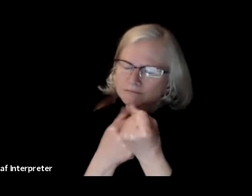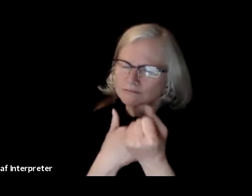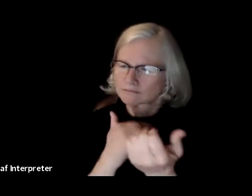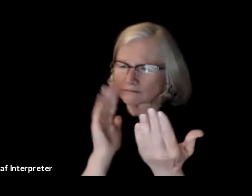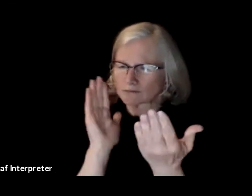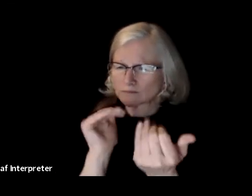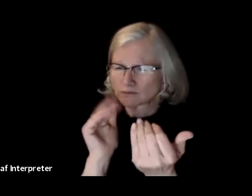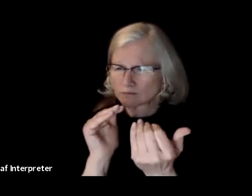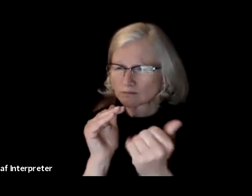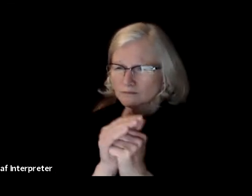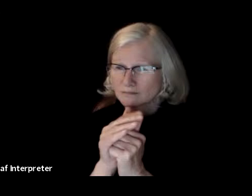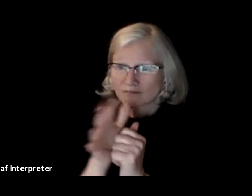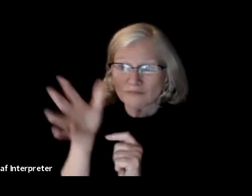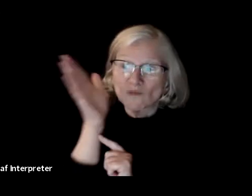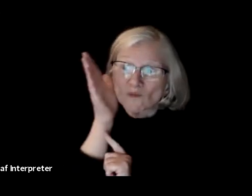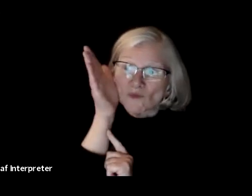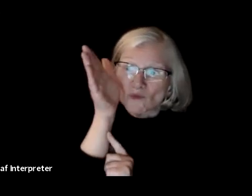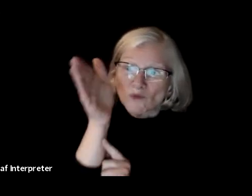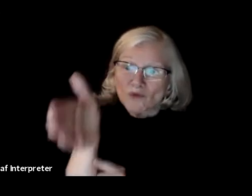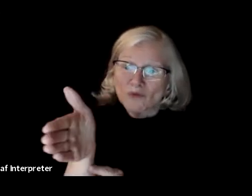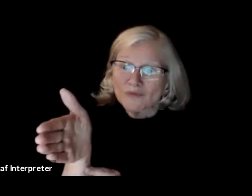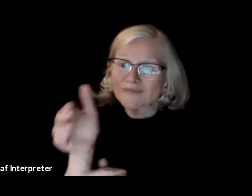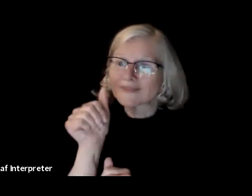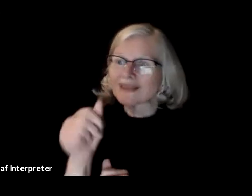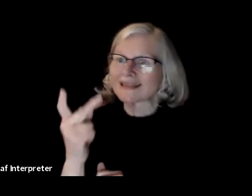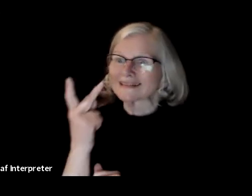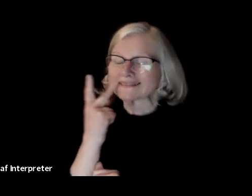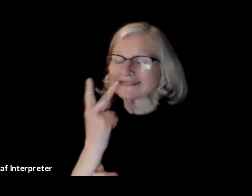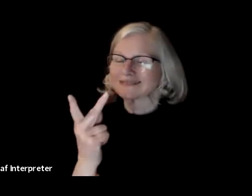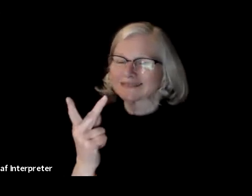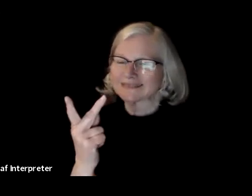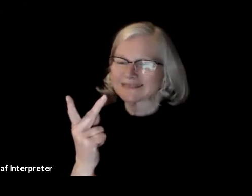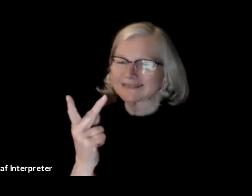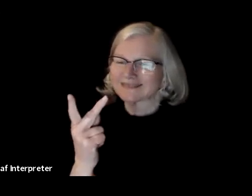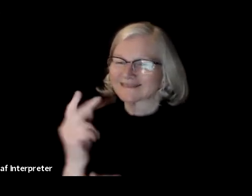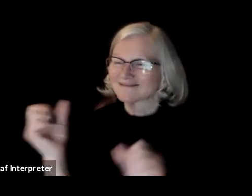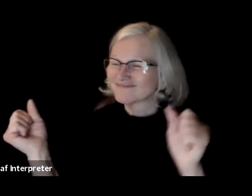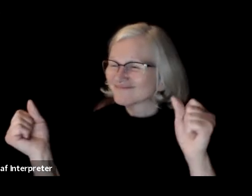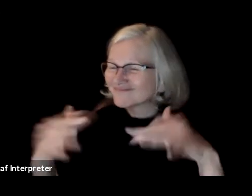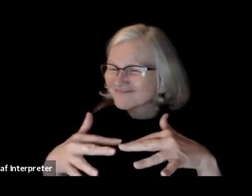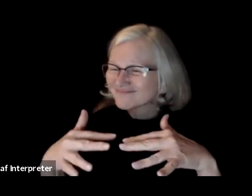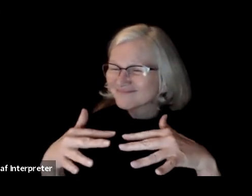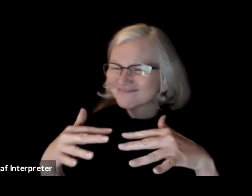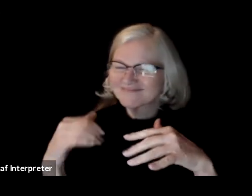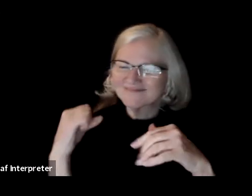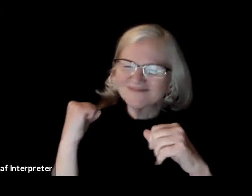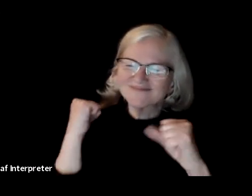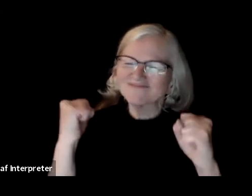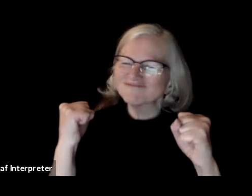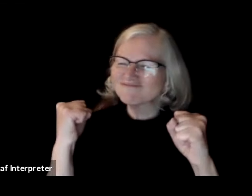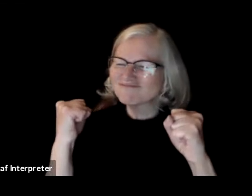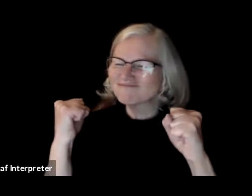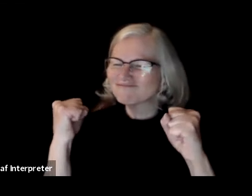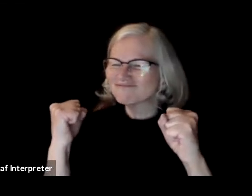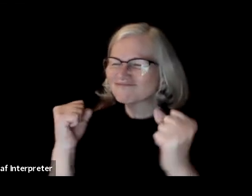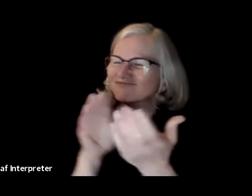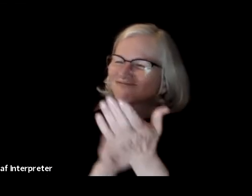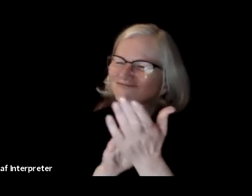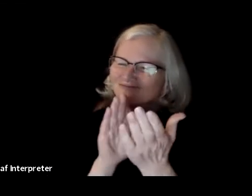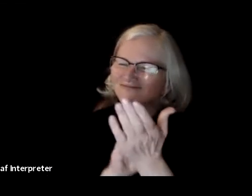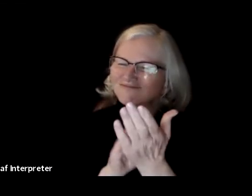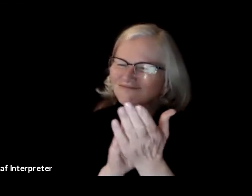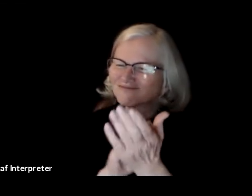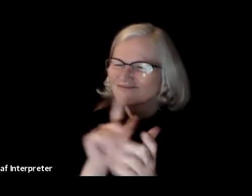crowd at the end of Summit Avenue and audibly laud the efforts of our long-term care workforce and their incredible contribution to the